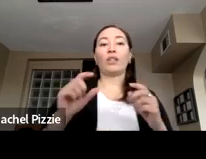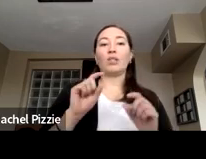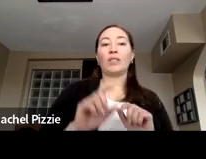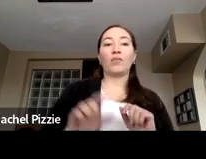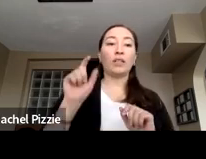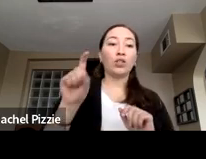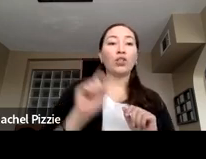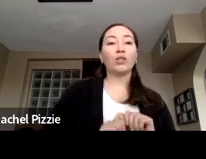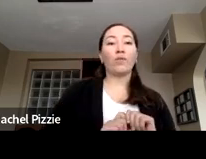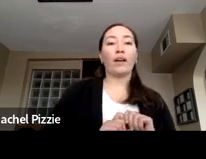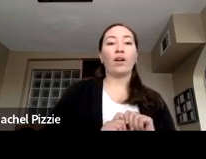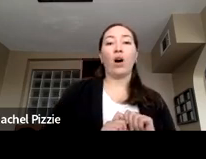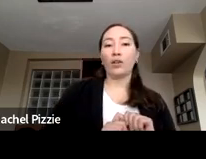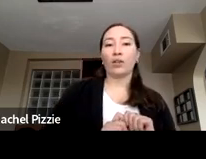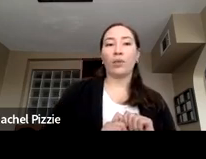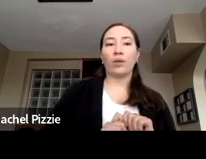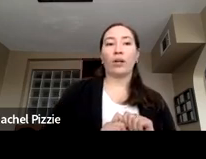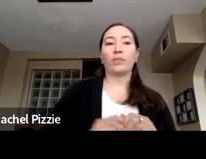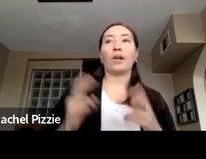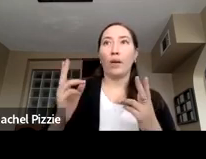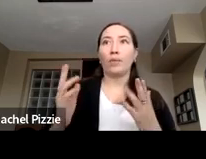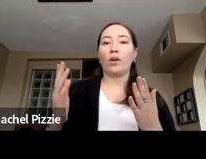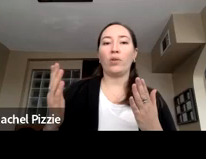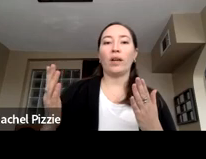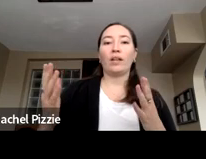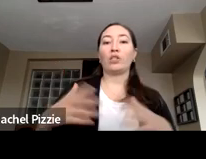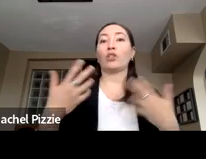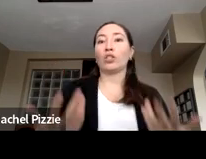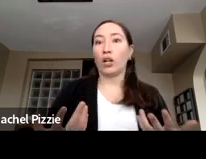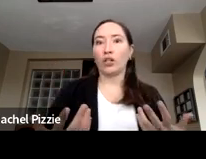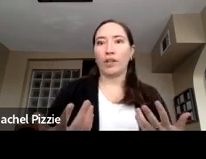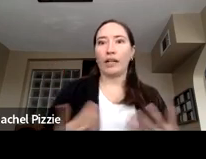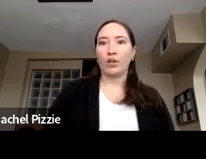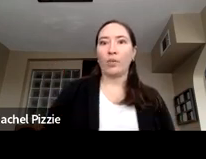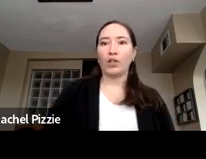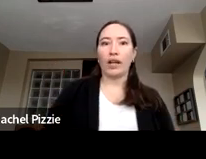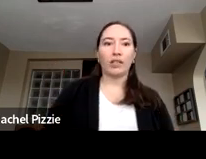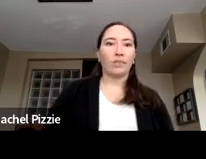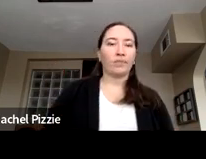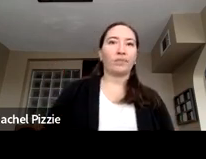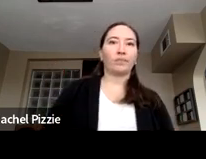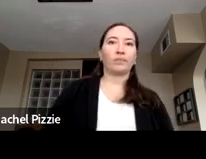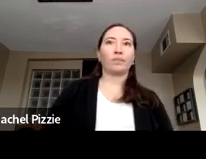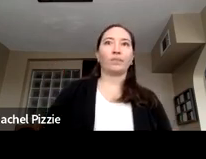So you can specifically choose a file on your computer to upload to start to create a new